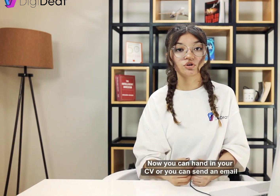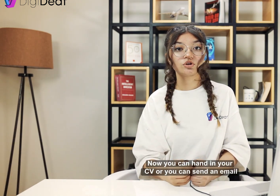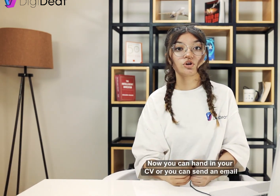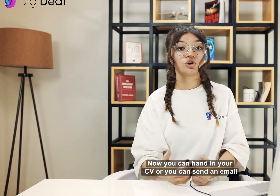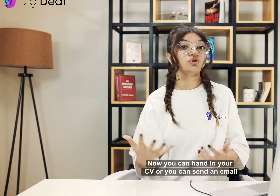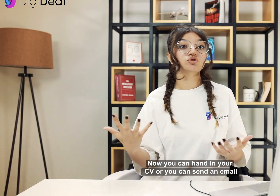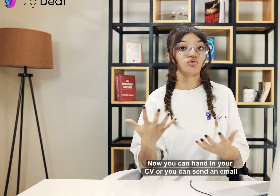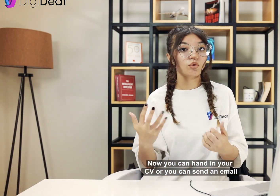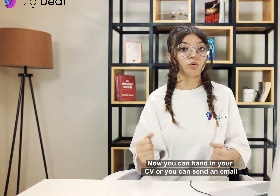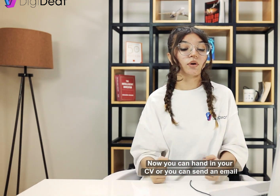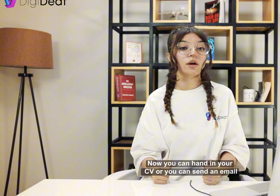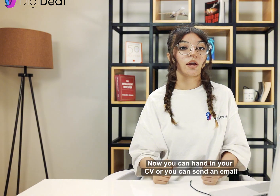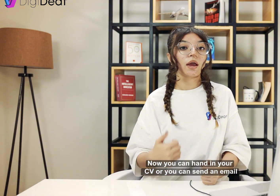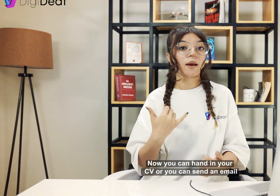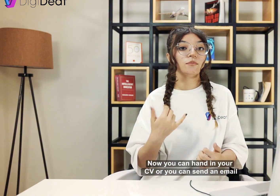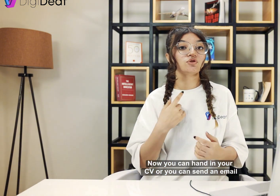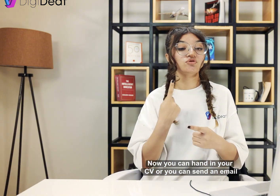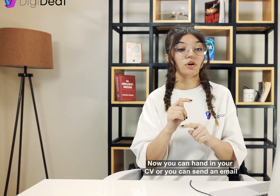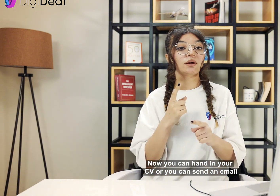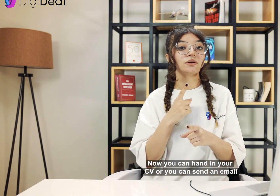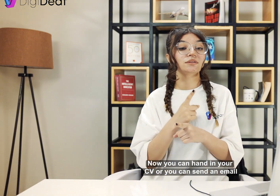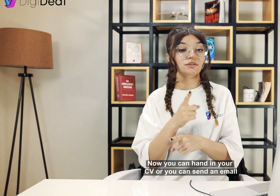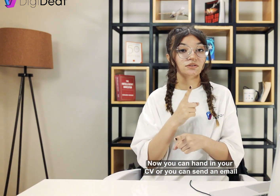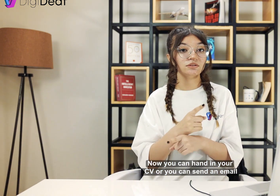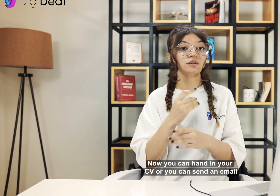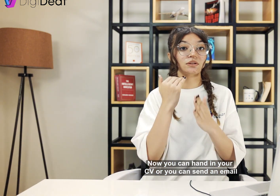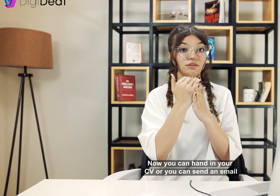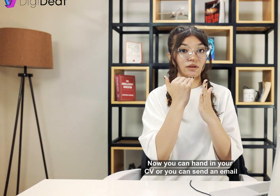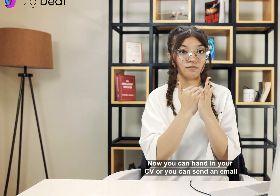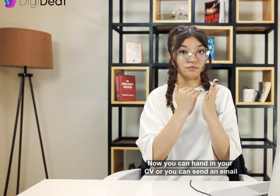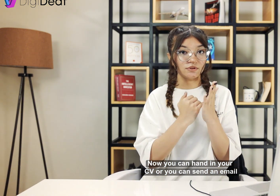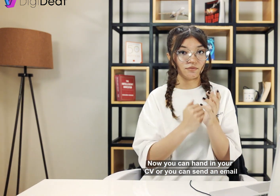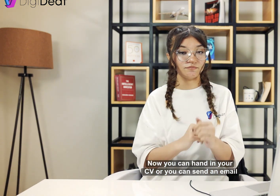Now you can hand in your CV, or you can send an email.